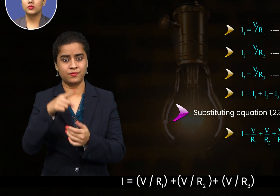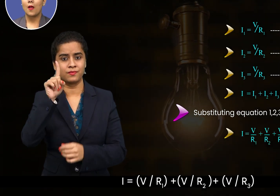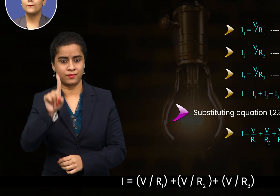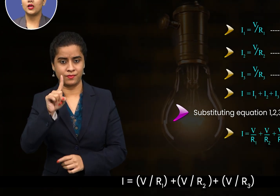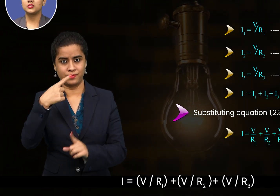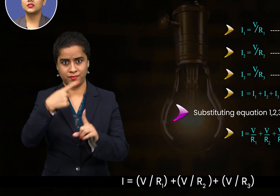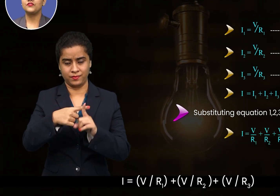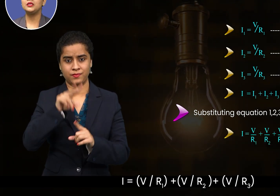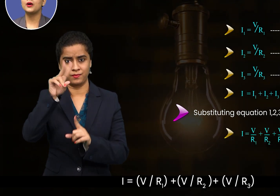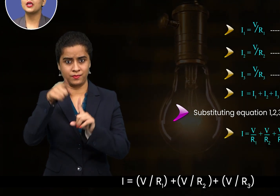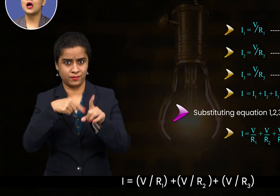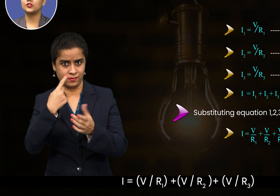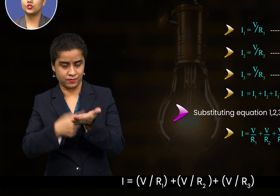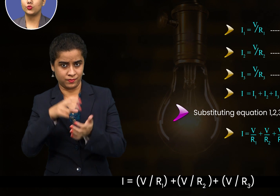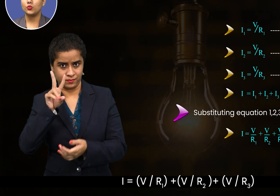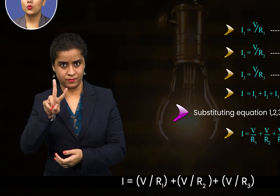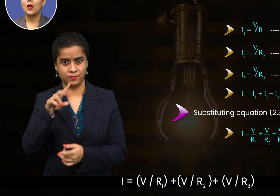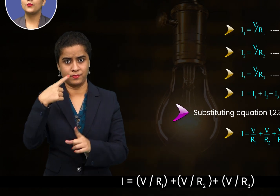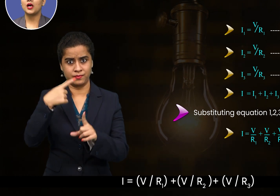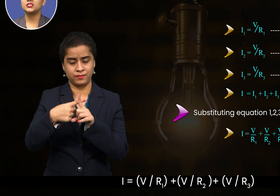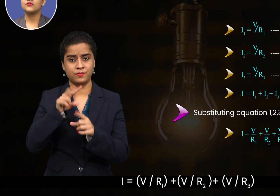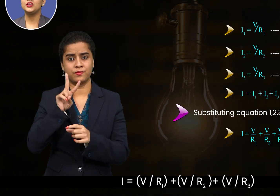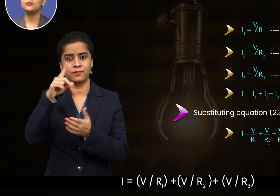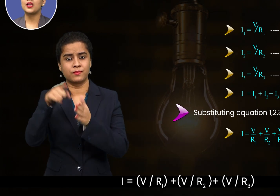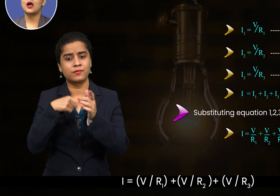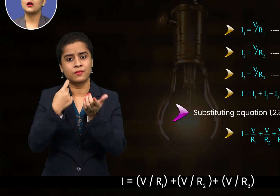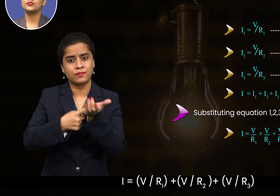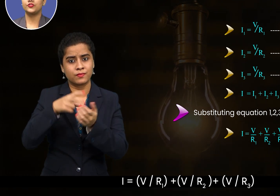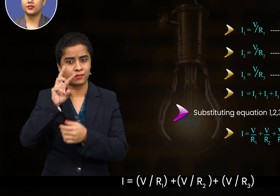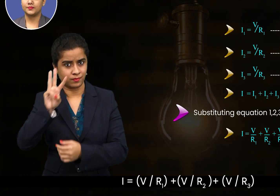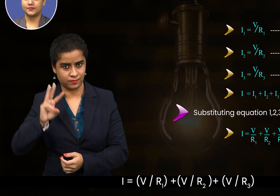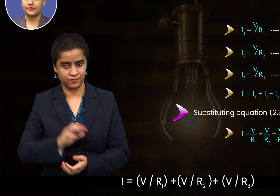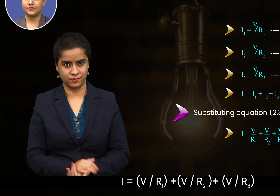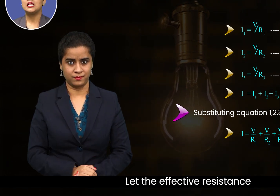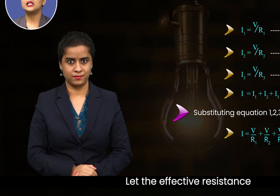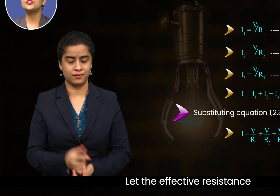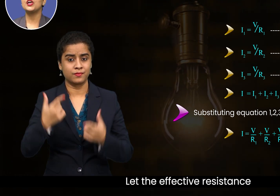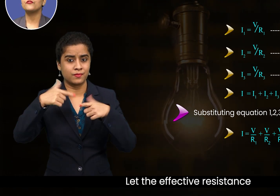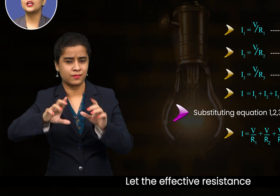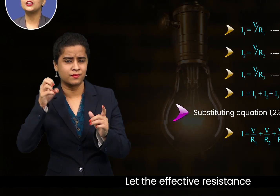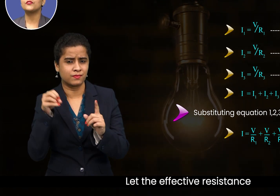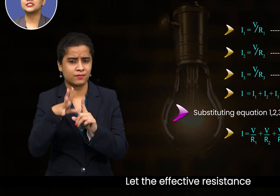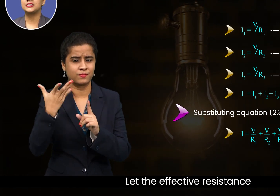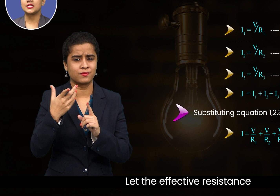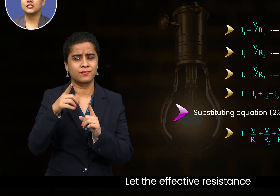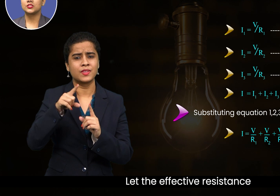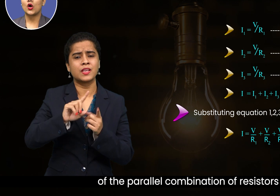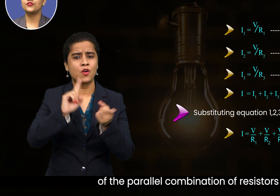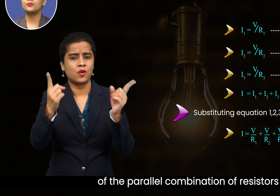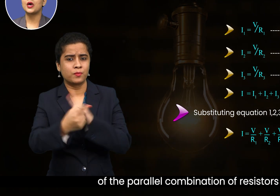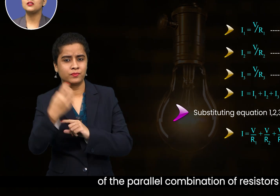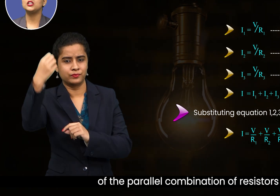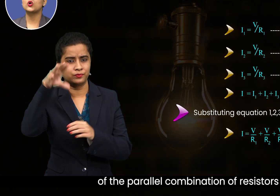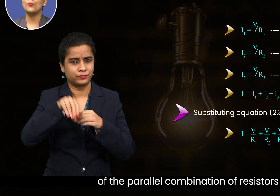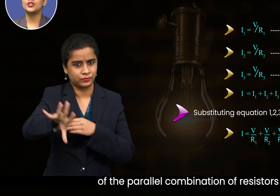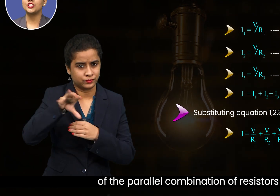R1 plus V by R2 plus V by R3. Let the effective resistance of